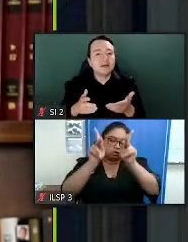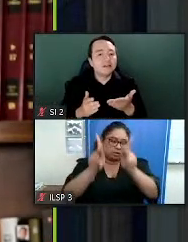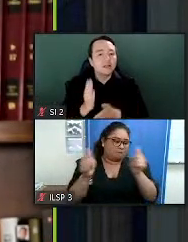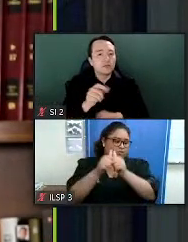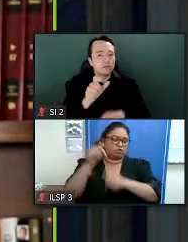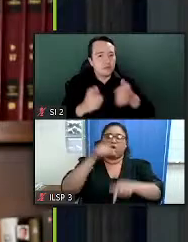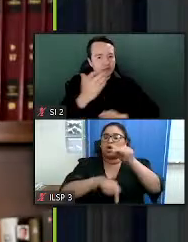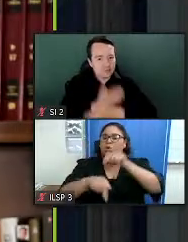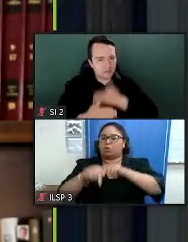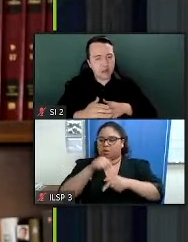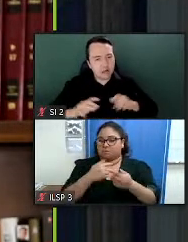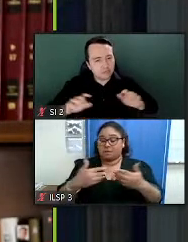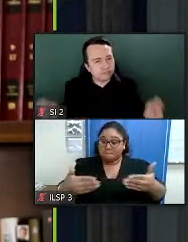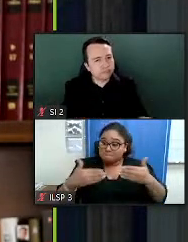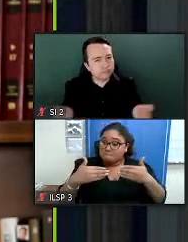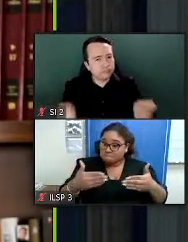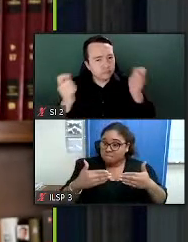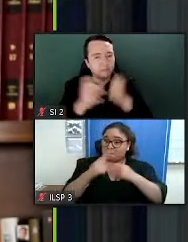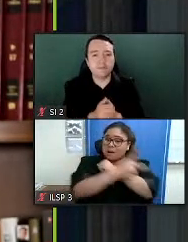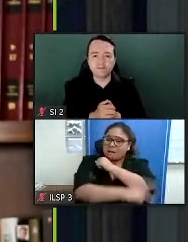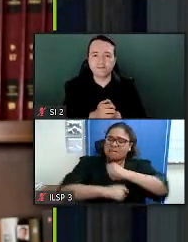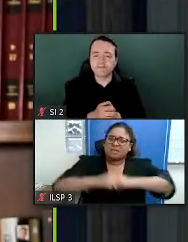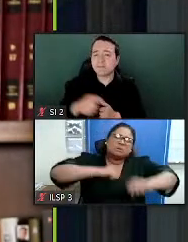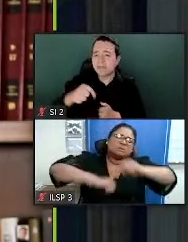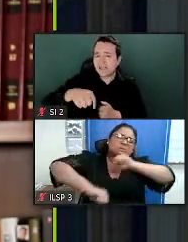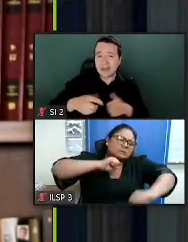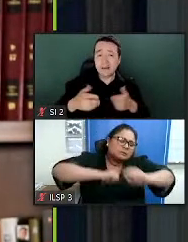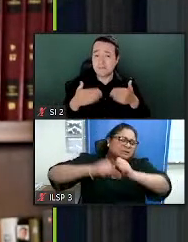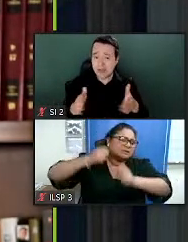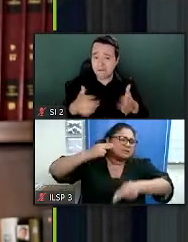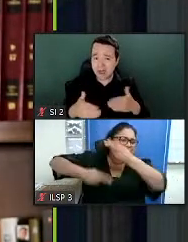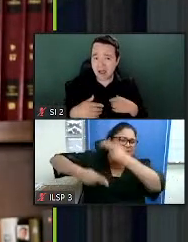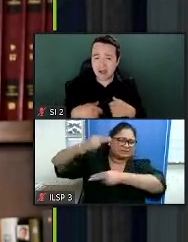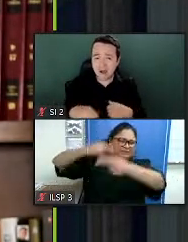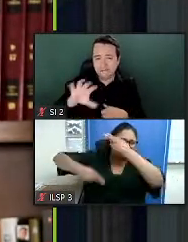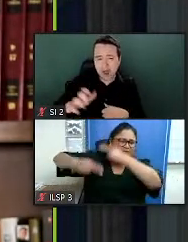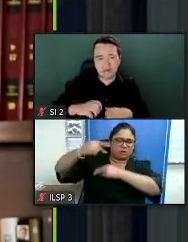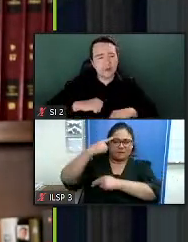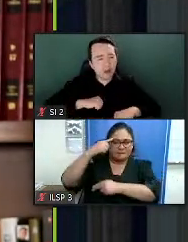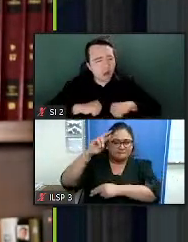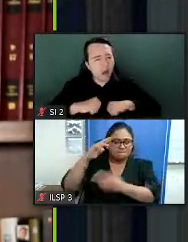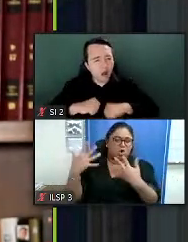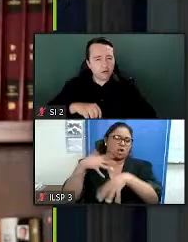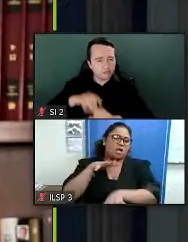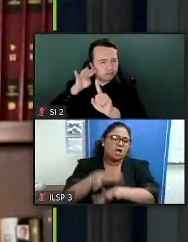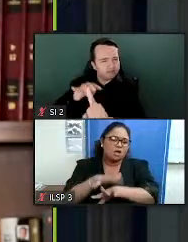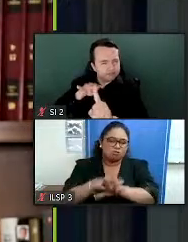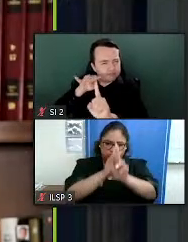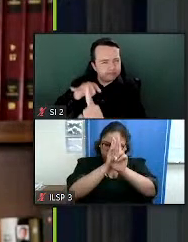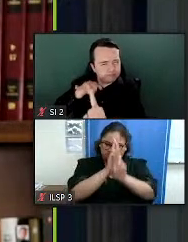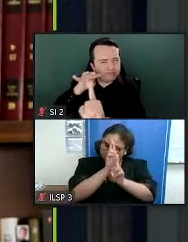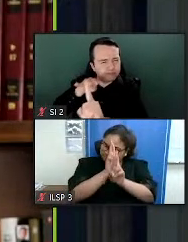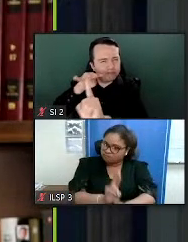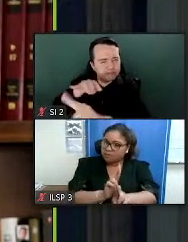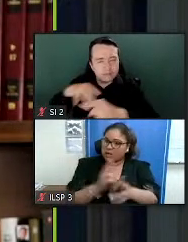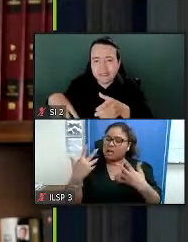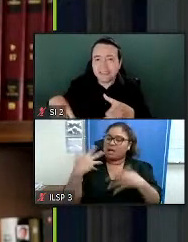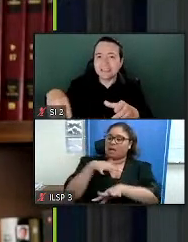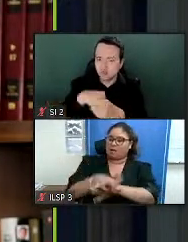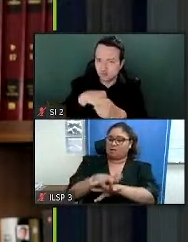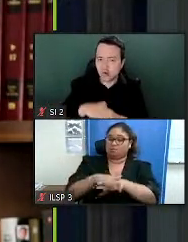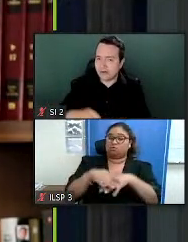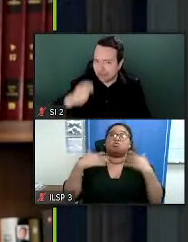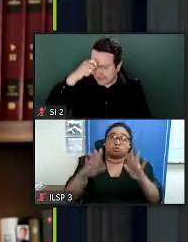of persons with disabilities panama is a country that has historically fought for the inclusion and